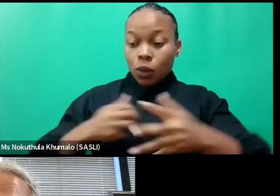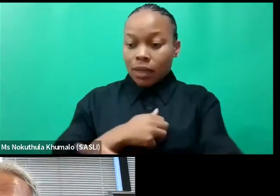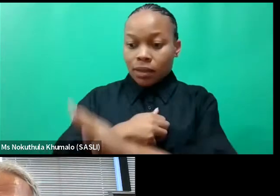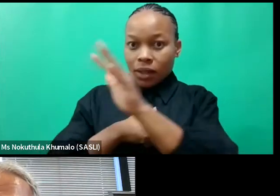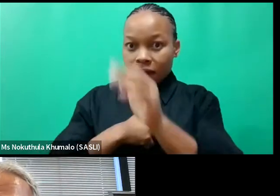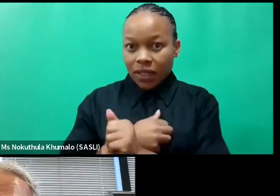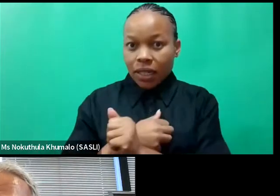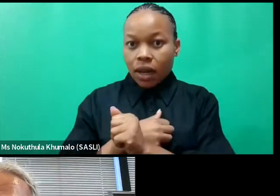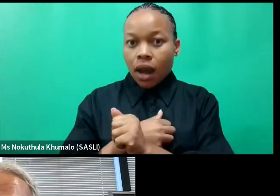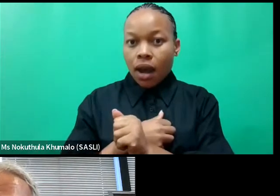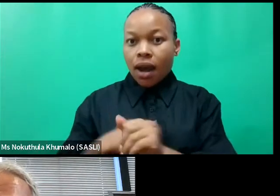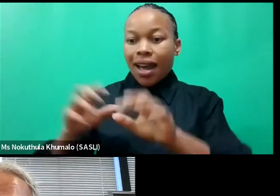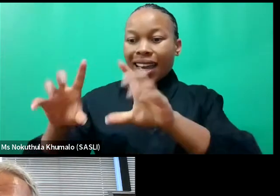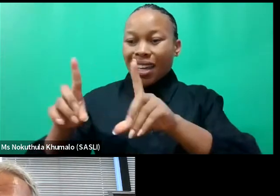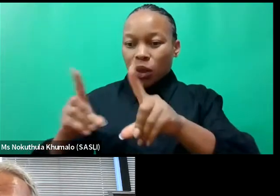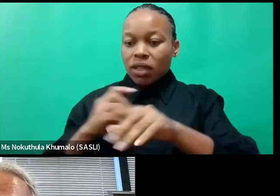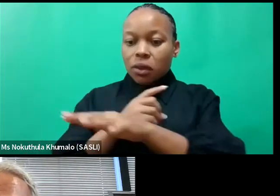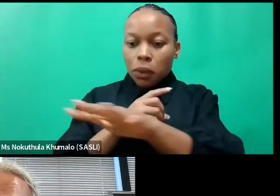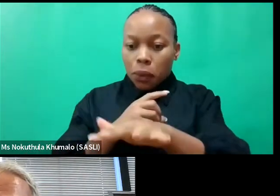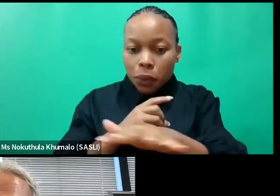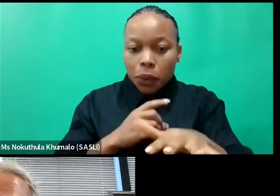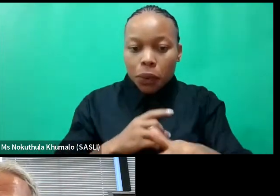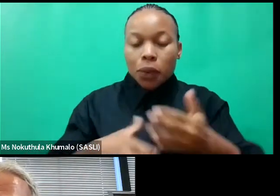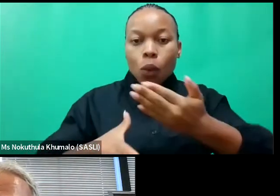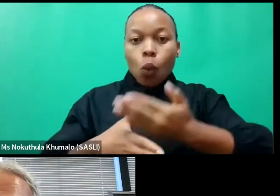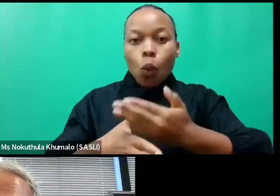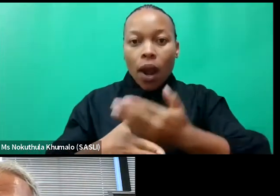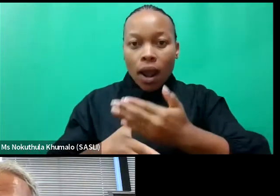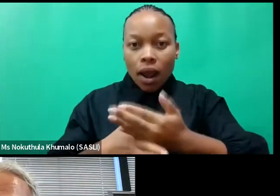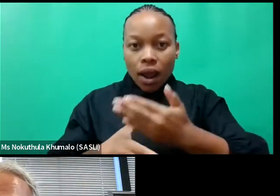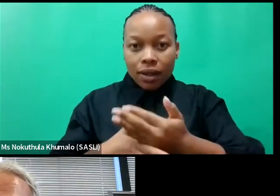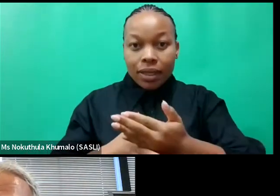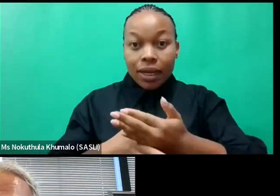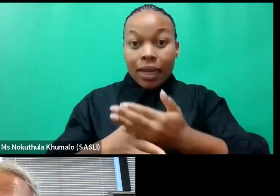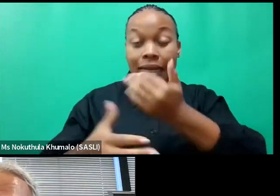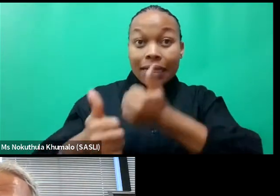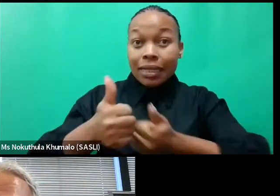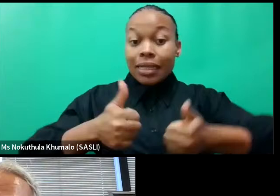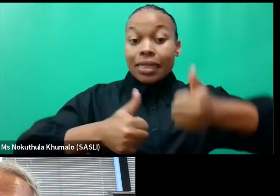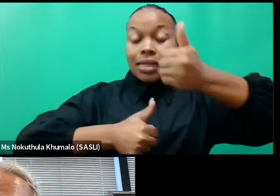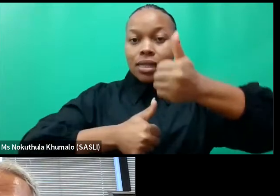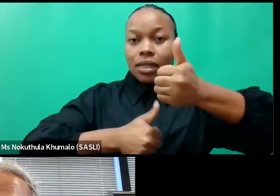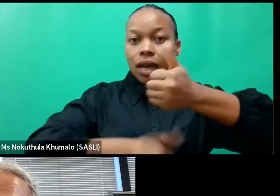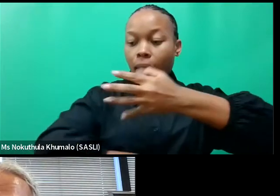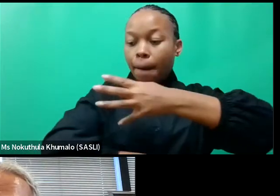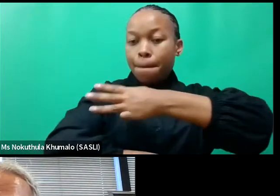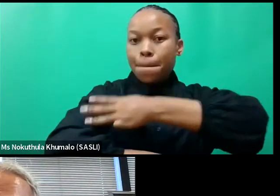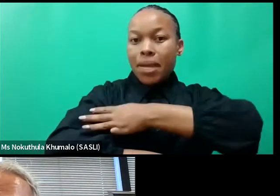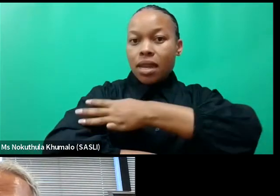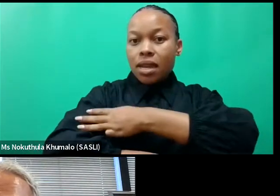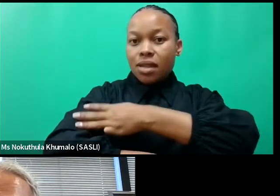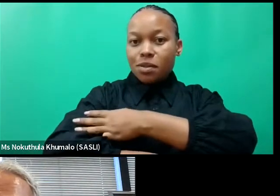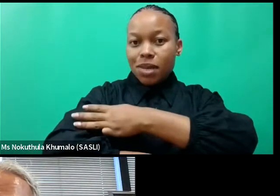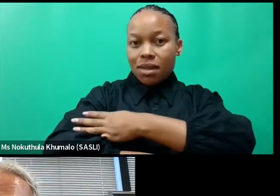of education in a senior management capacity.